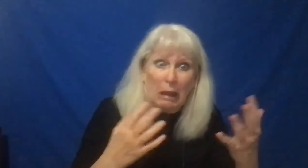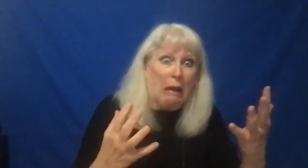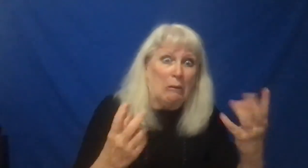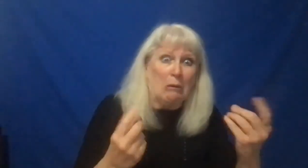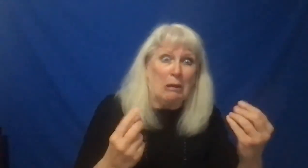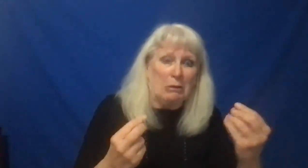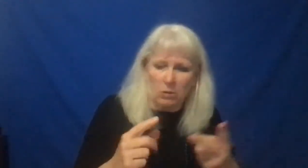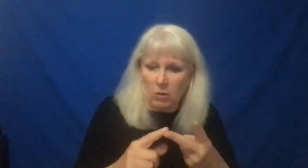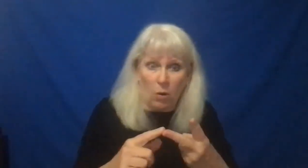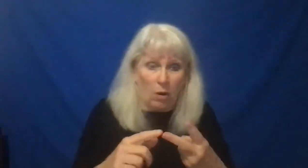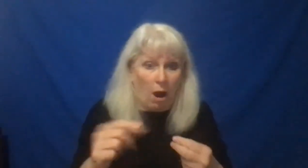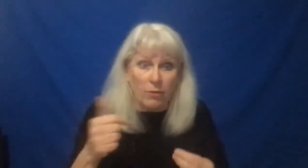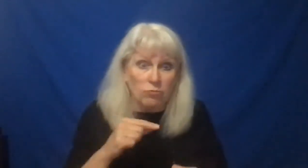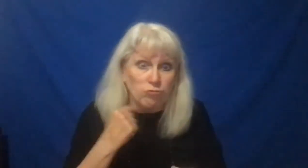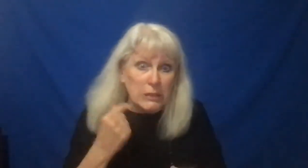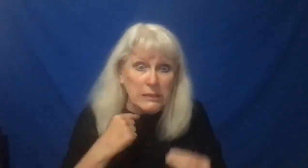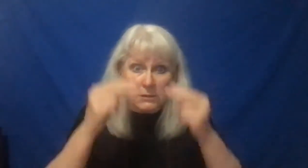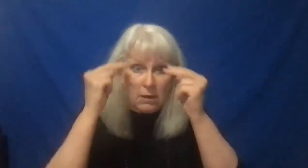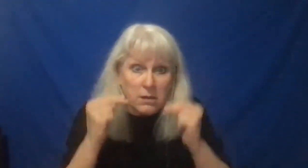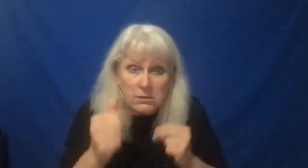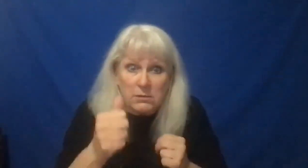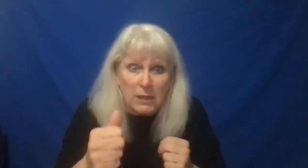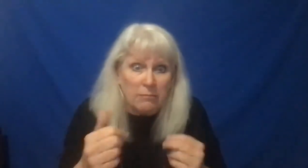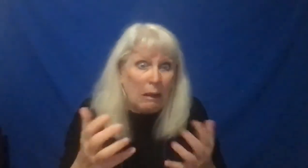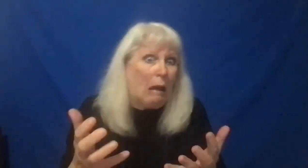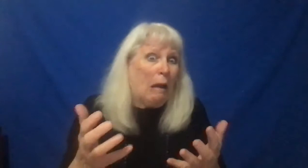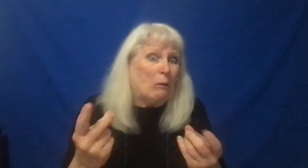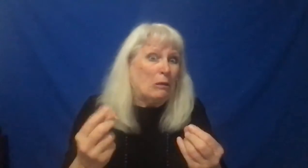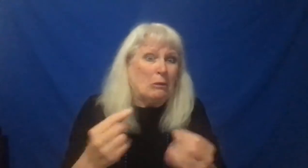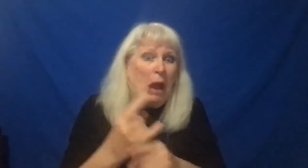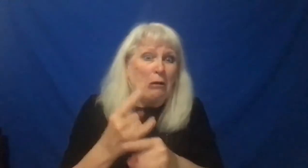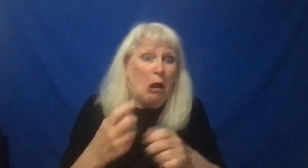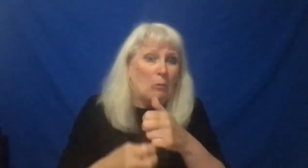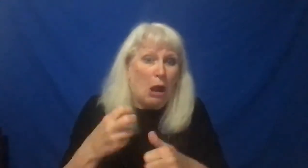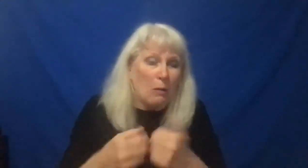communities, priests and nuns, family members, loved ones, friends,